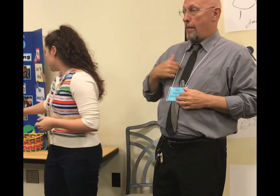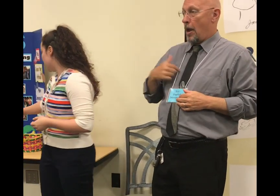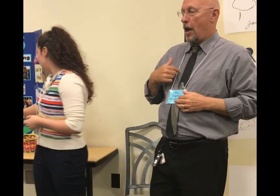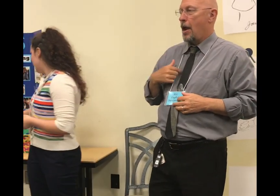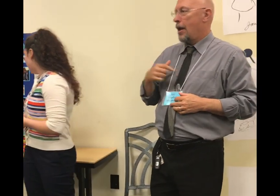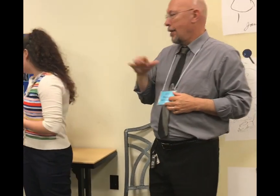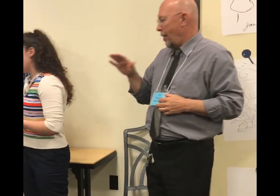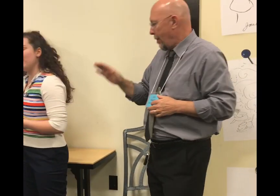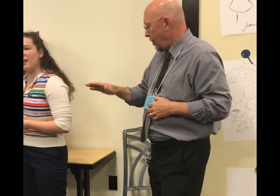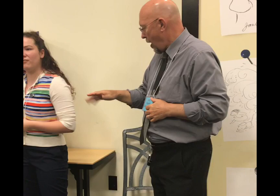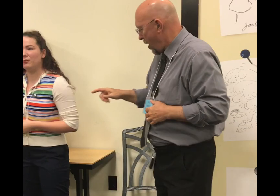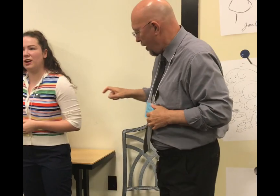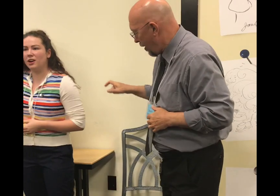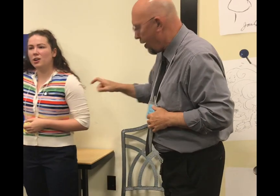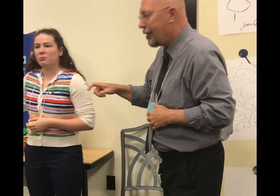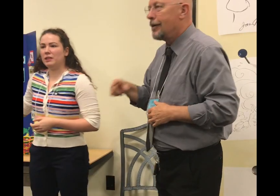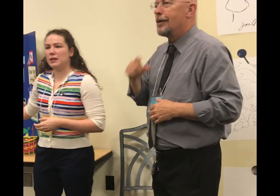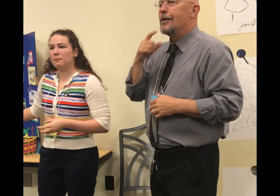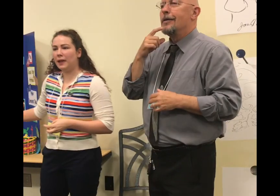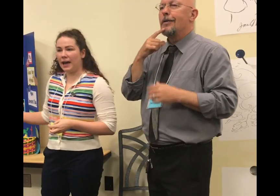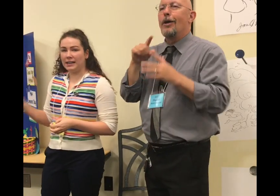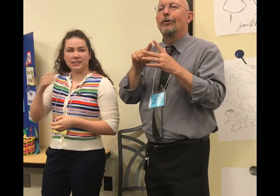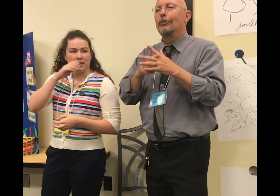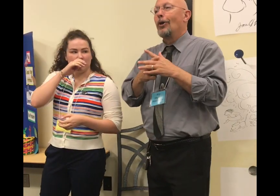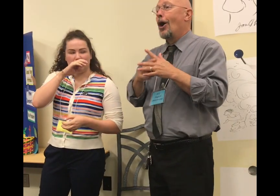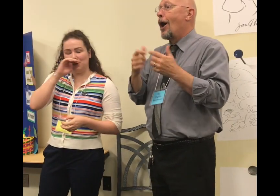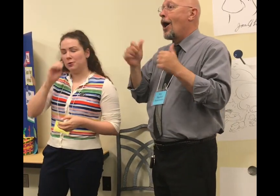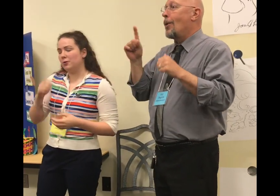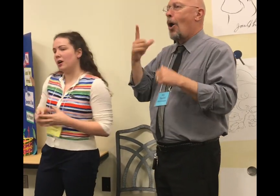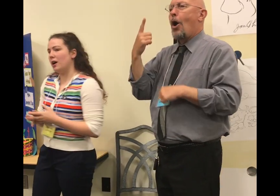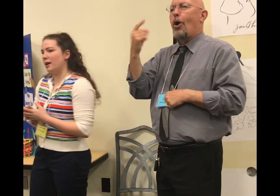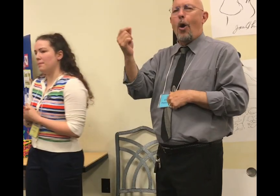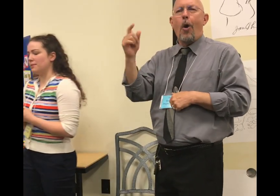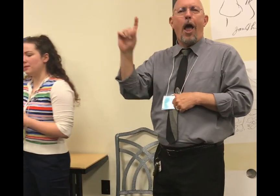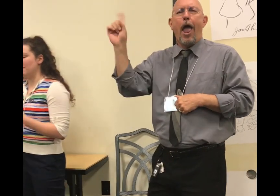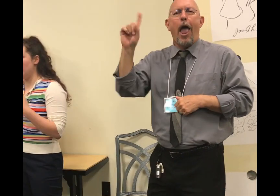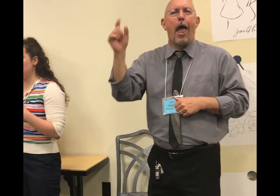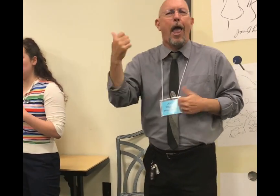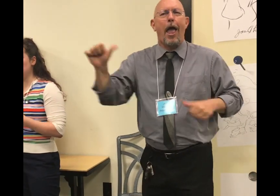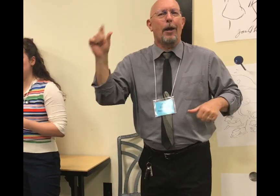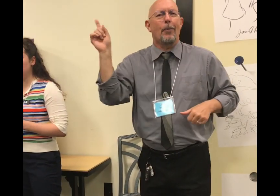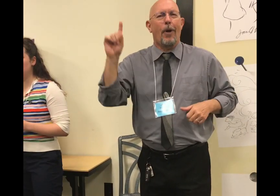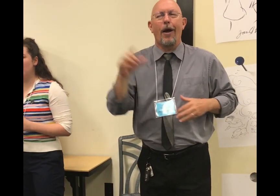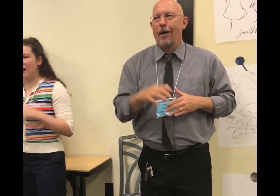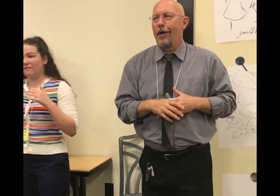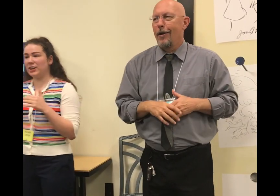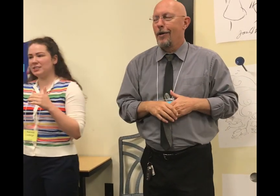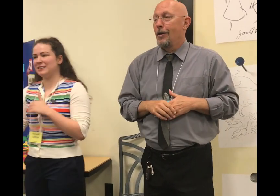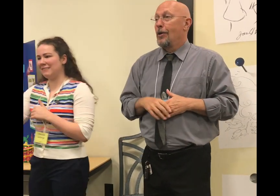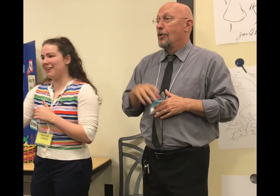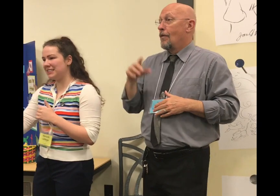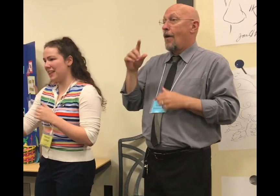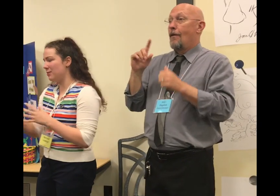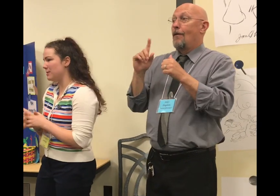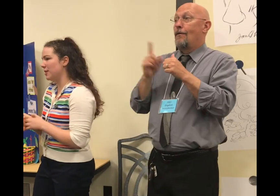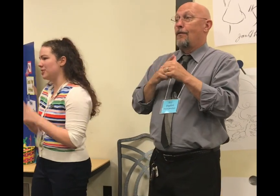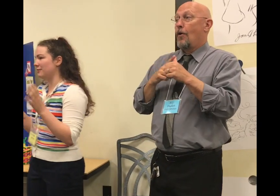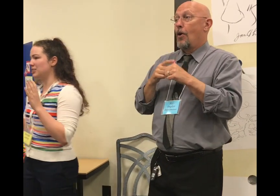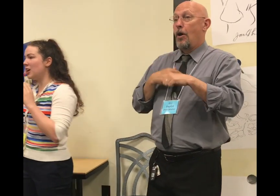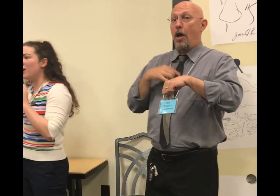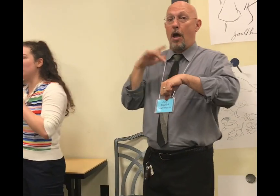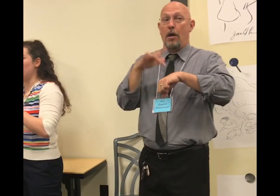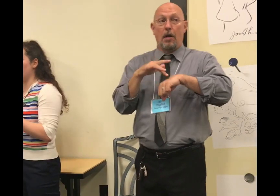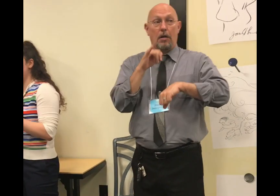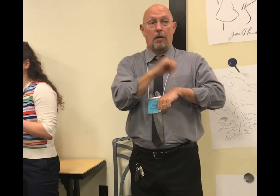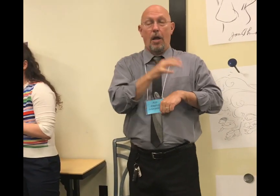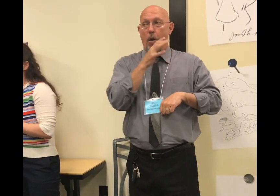the bottom, start anywhere, follow it everywhere, really applies to my experience, because at first when I went to that women's march, I